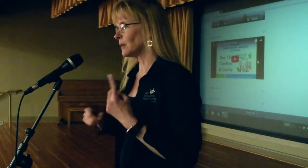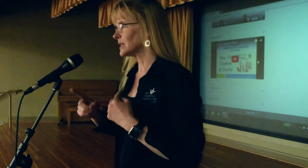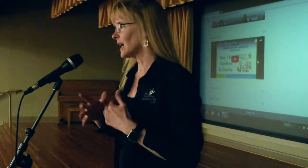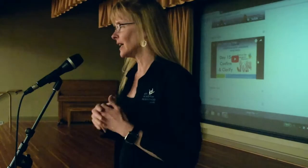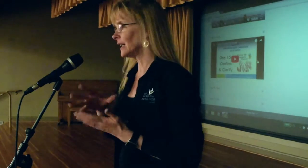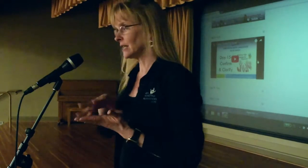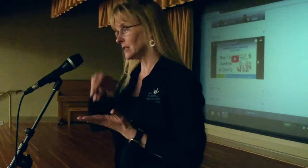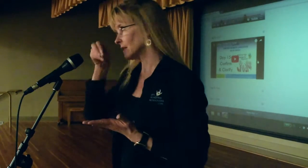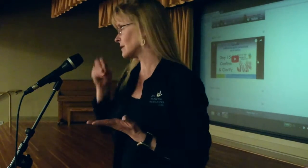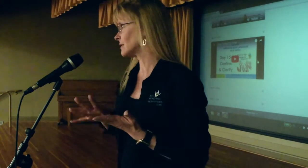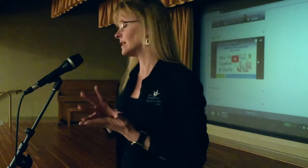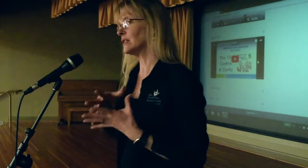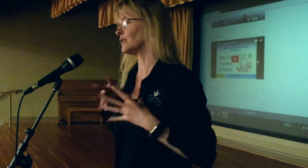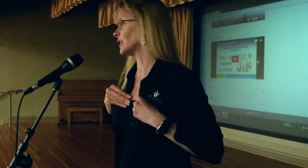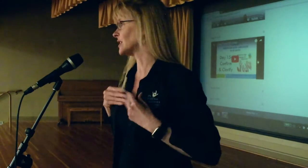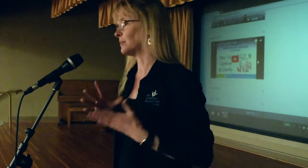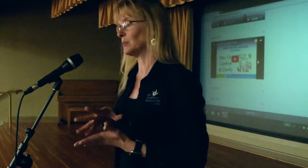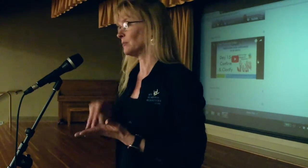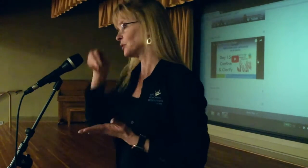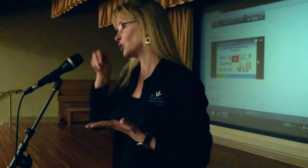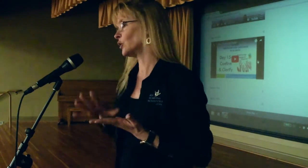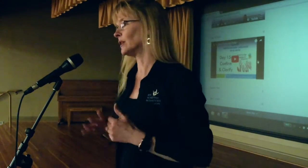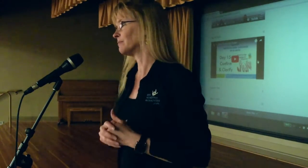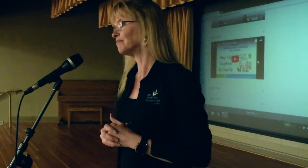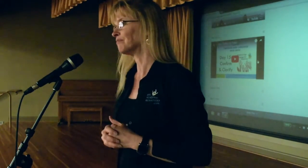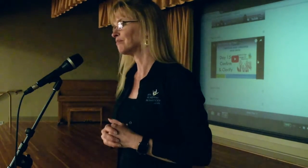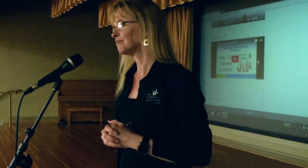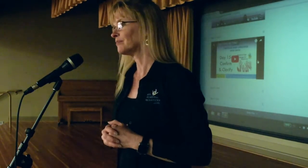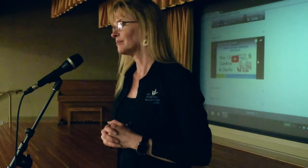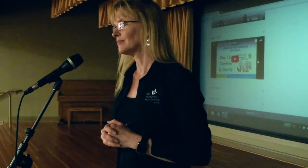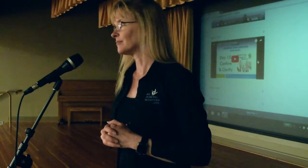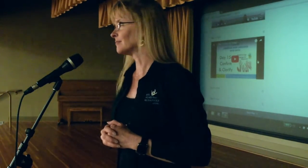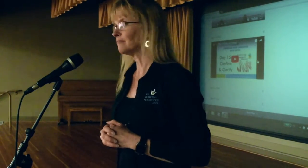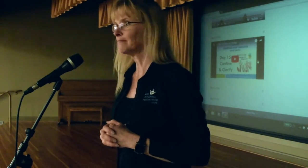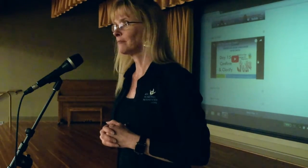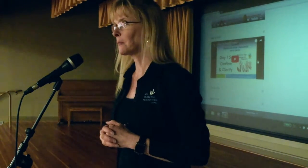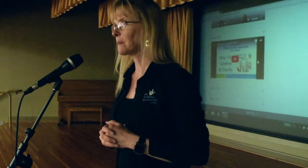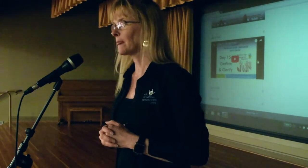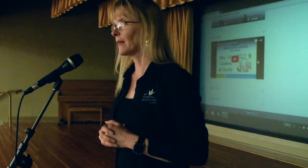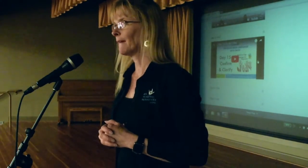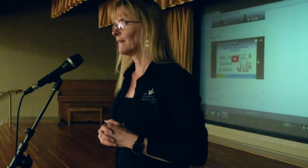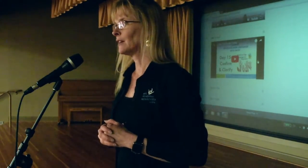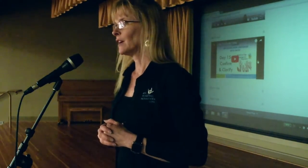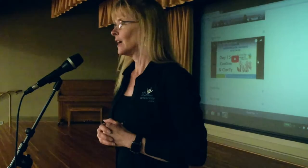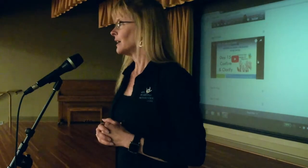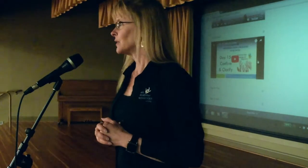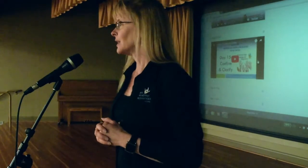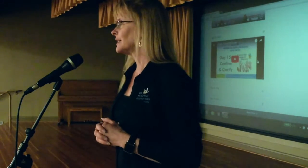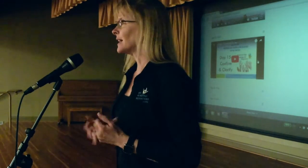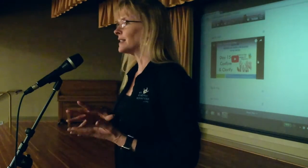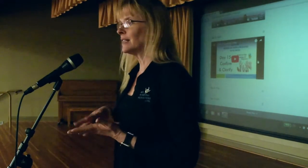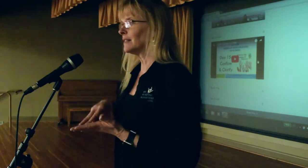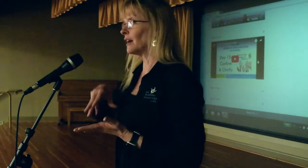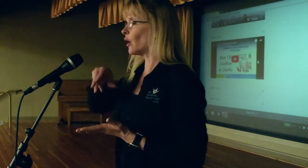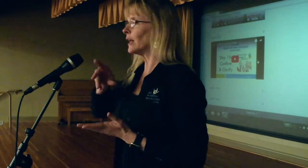I'm signing. This is very acceptable. Student. That's why I didn't know if it had to be that pronounced. It